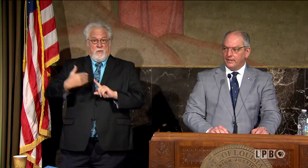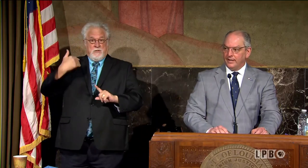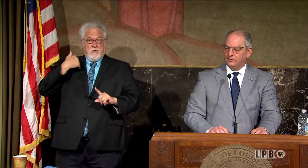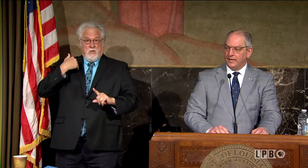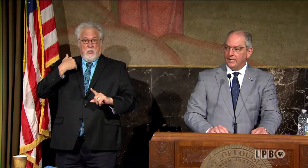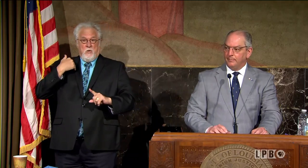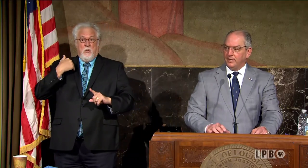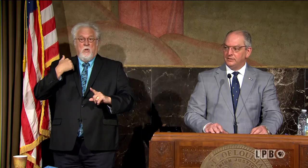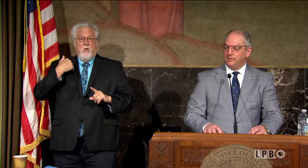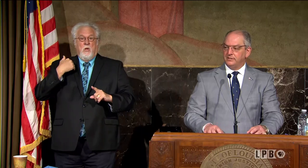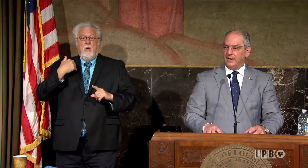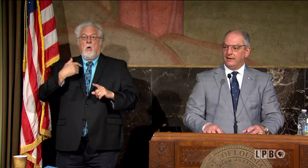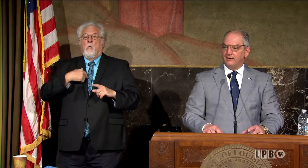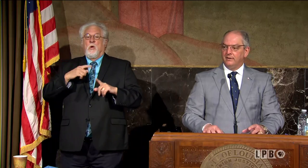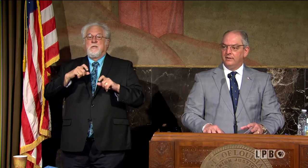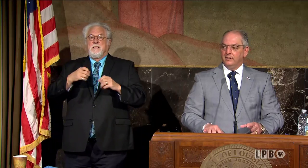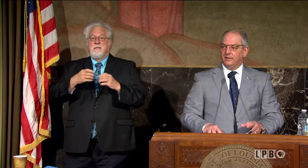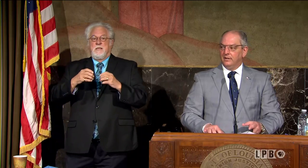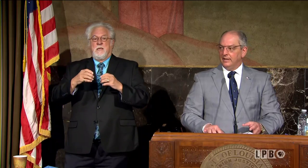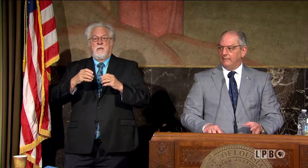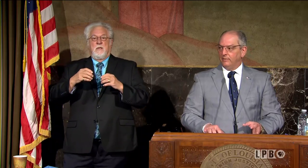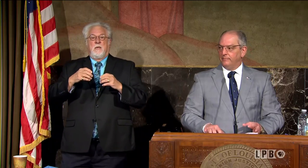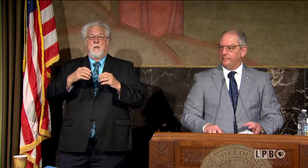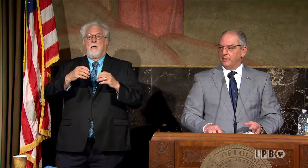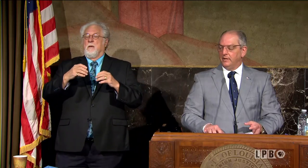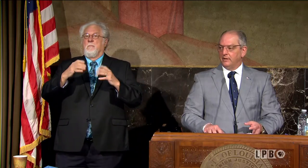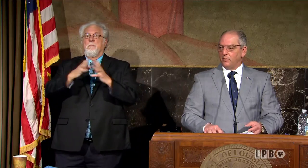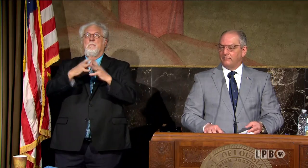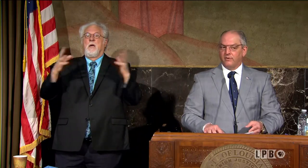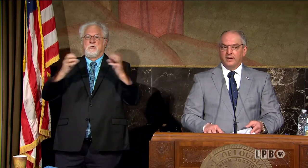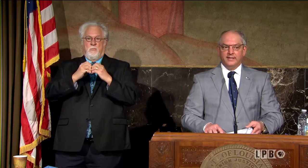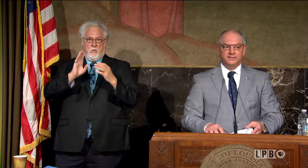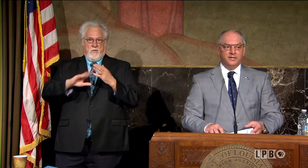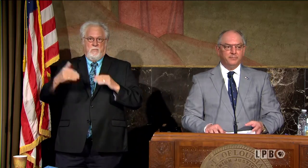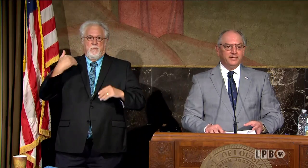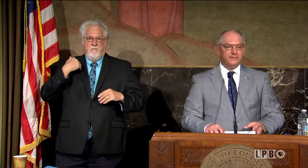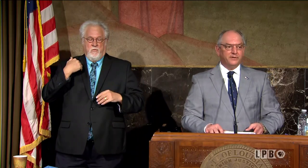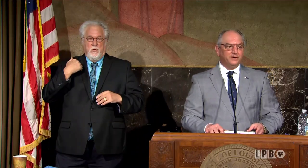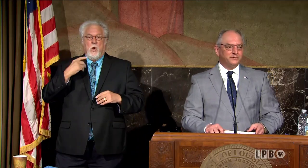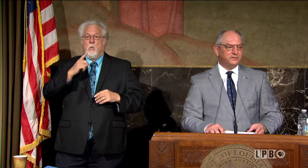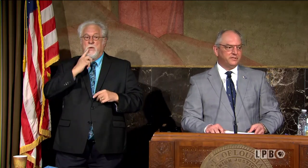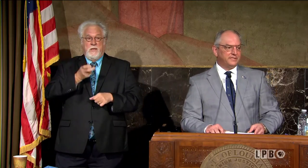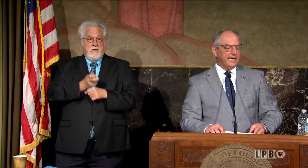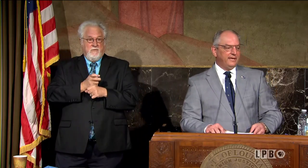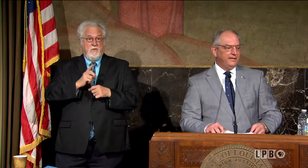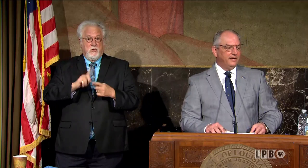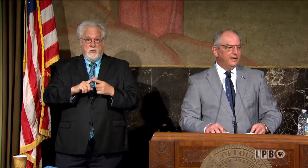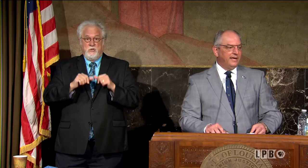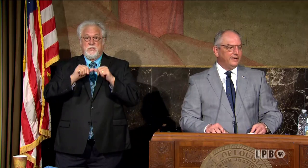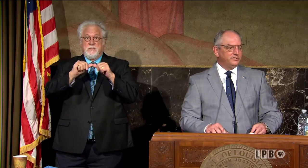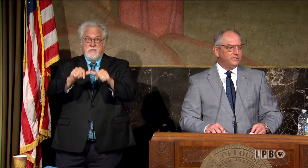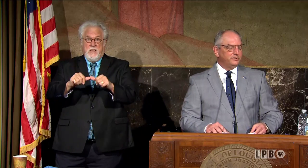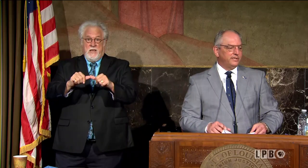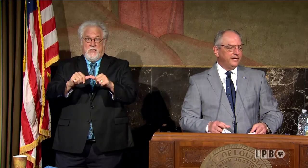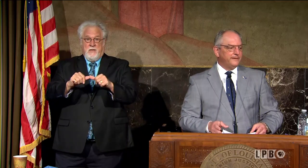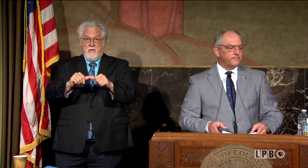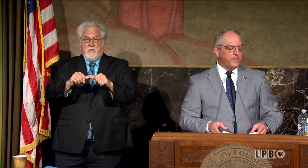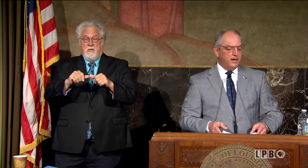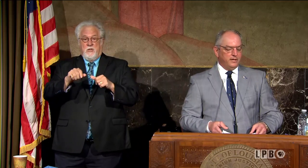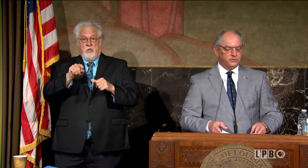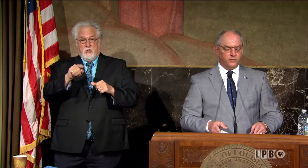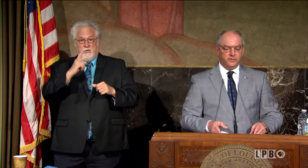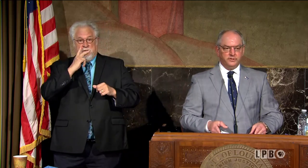just are testing at a much, much higher level. Quite frankly, it's going to be difficult to sustain as you